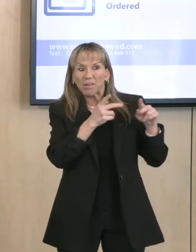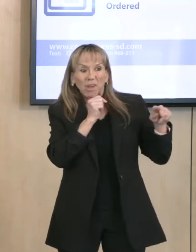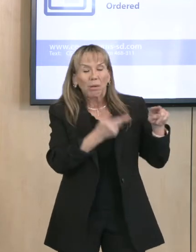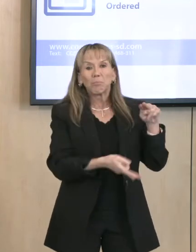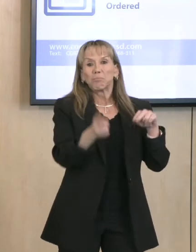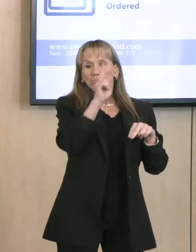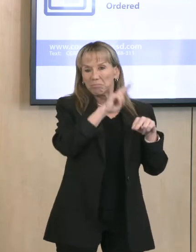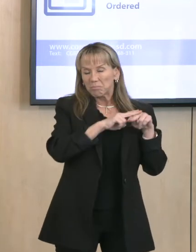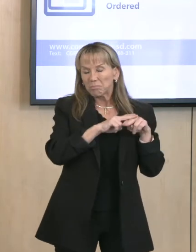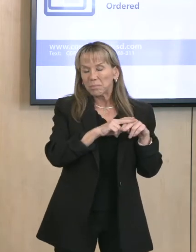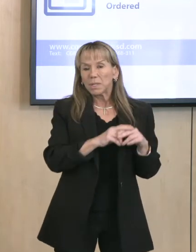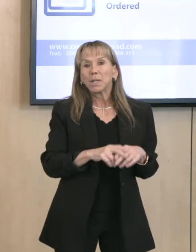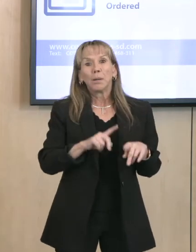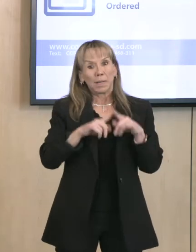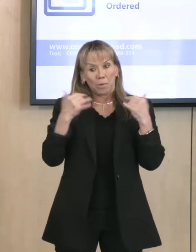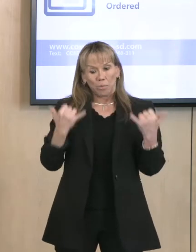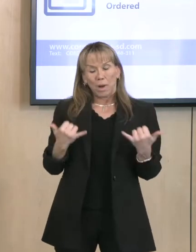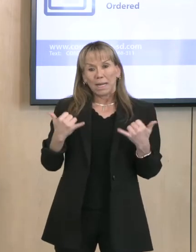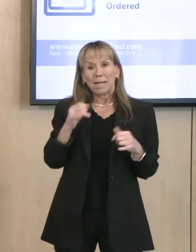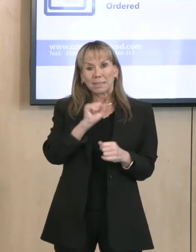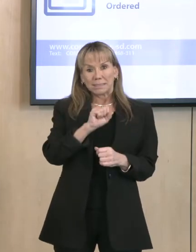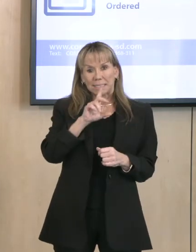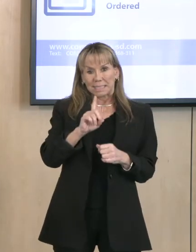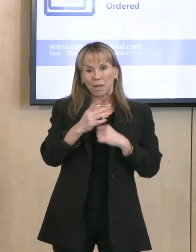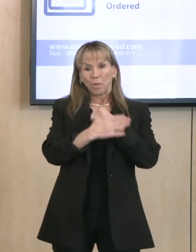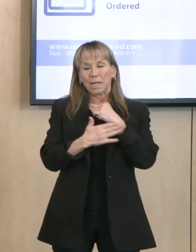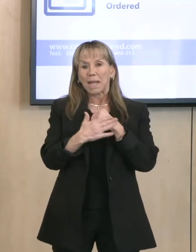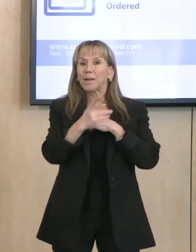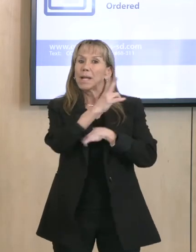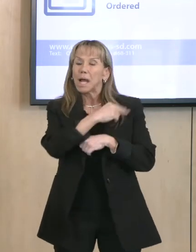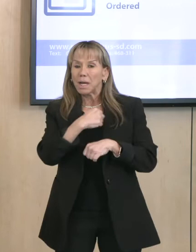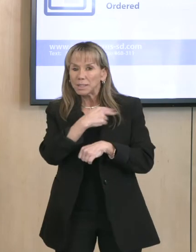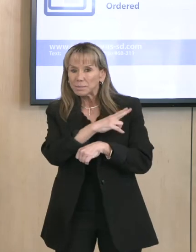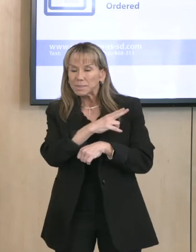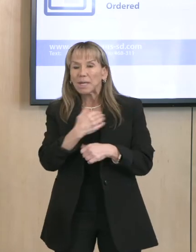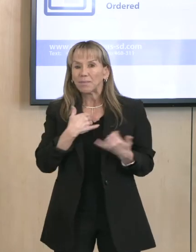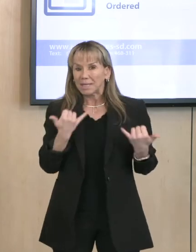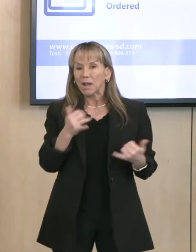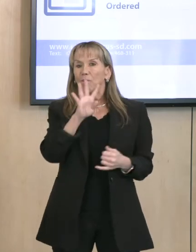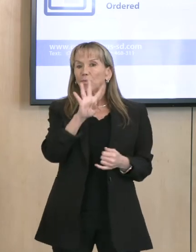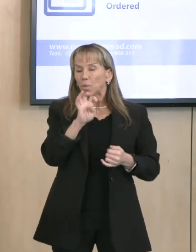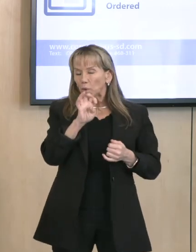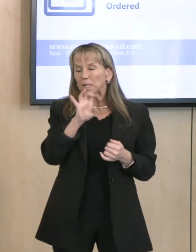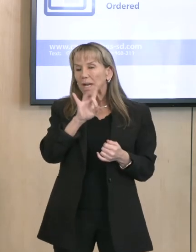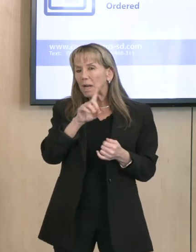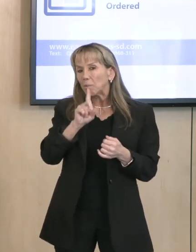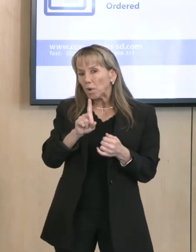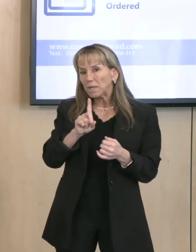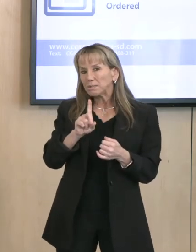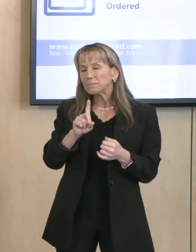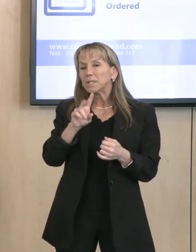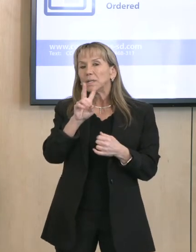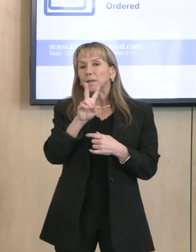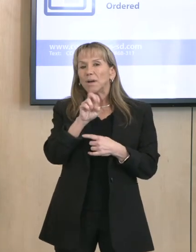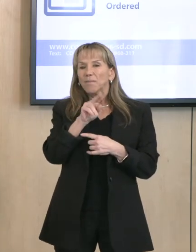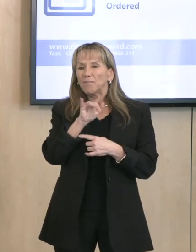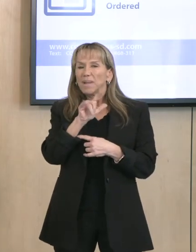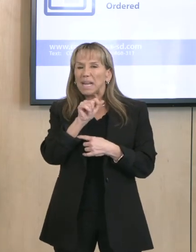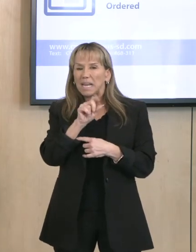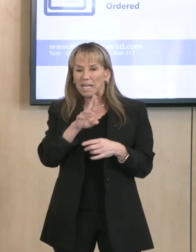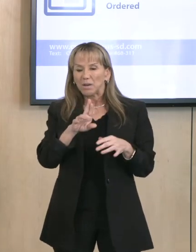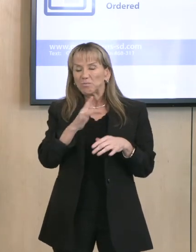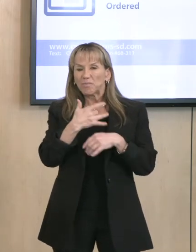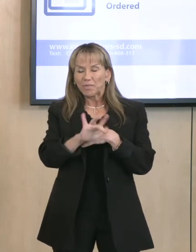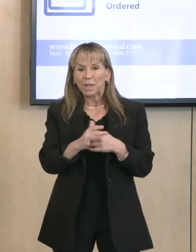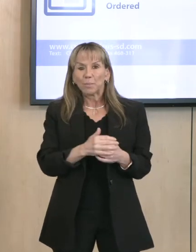But right now in San Diego County hospitals, countywide, we have 481 ventilators available. The next line on